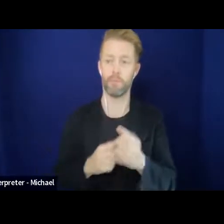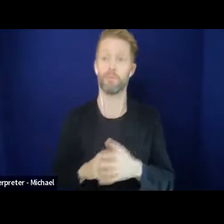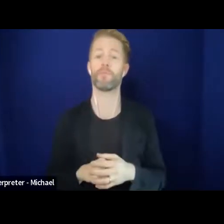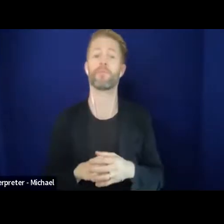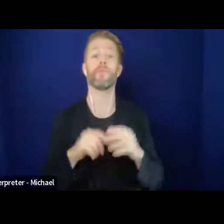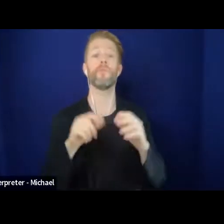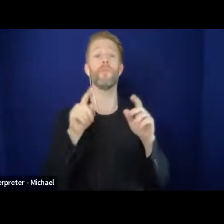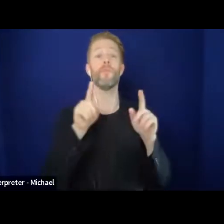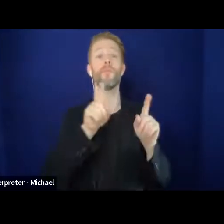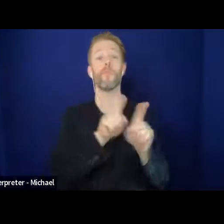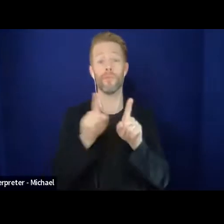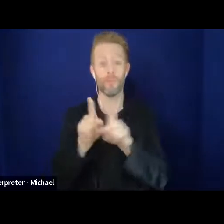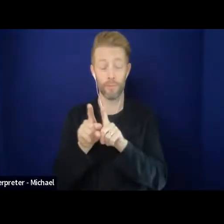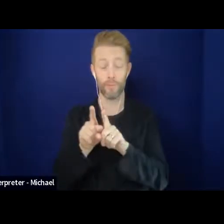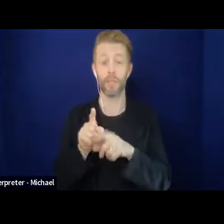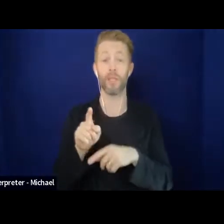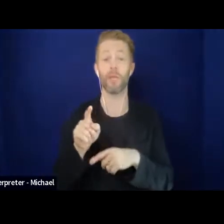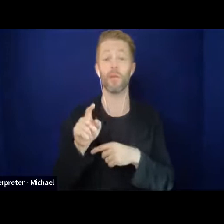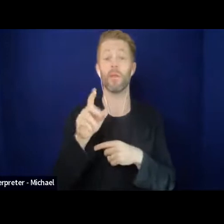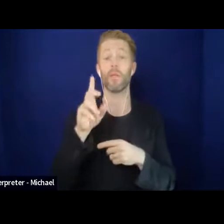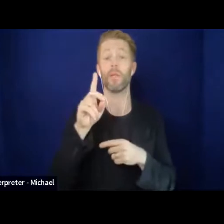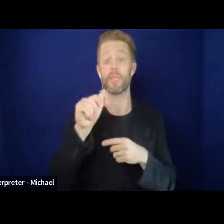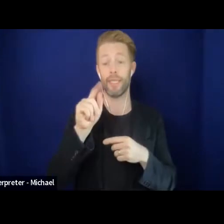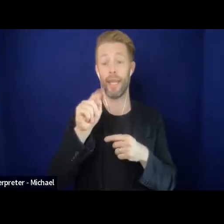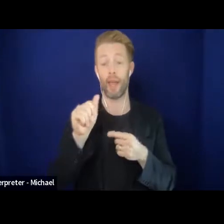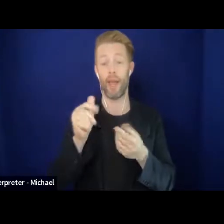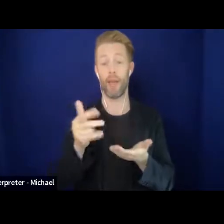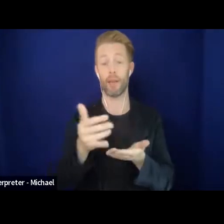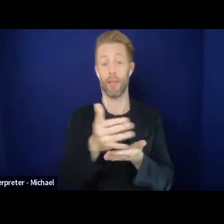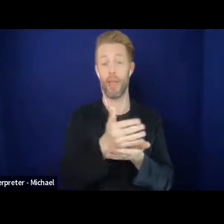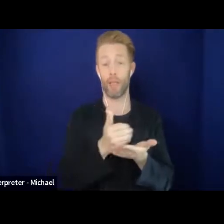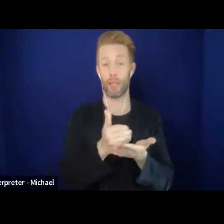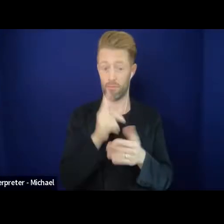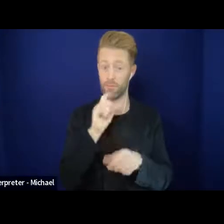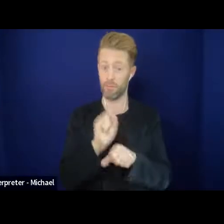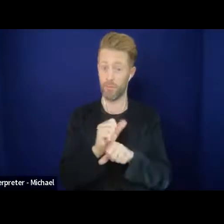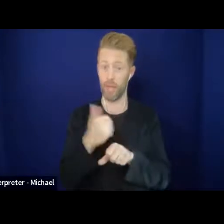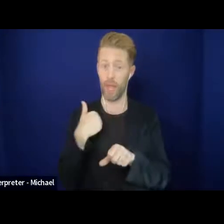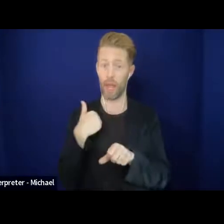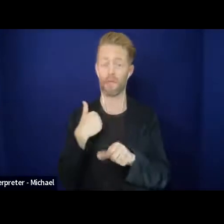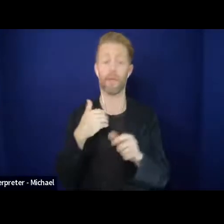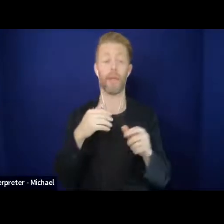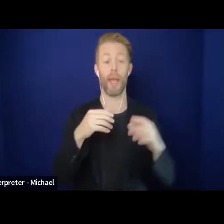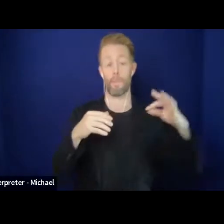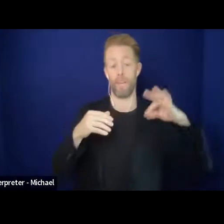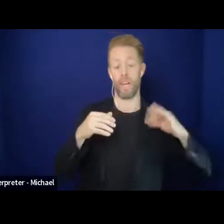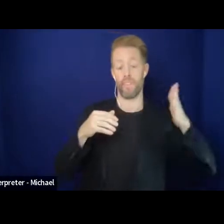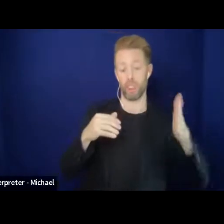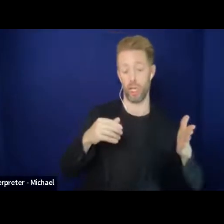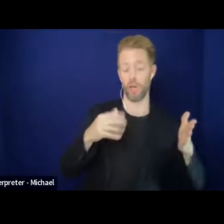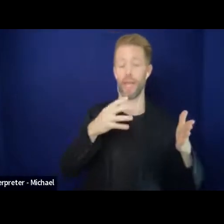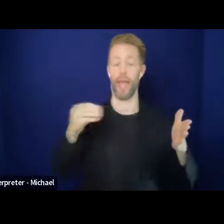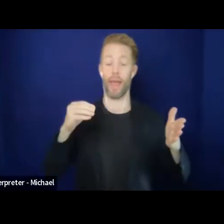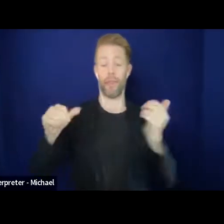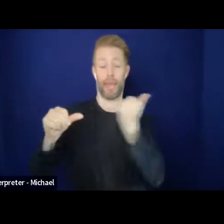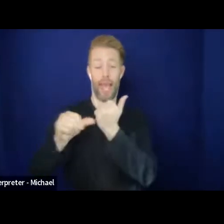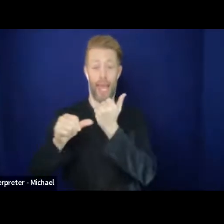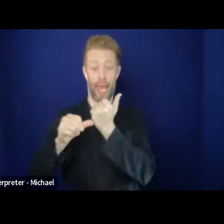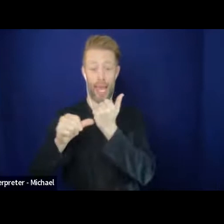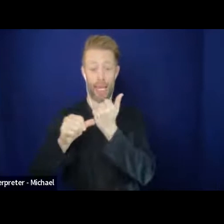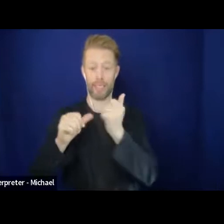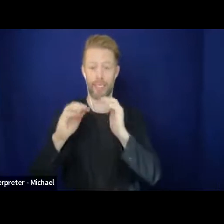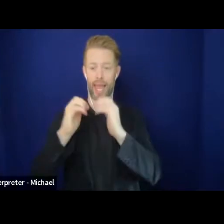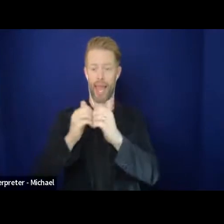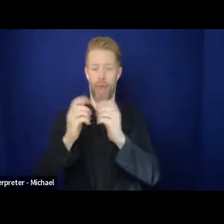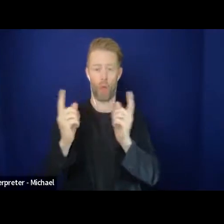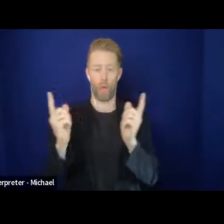if we have data being collected, which we do, on the interaction between the beneficiaries and their aides, and